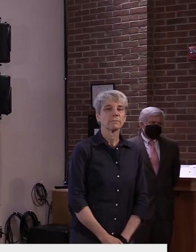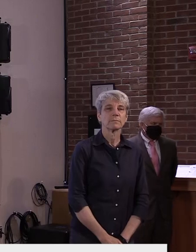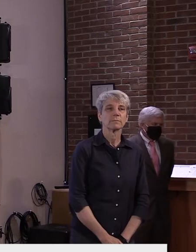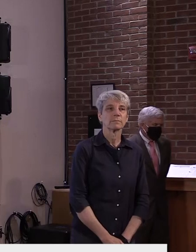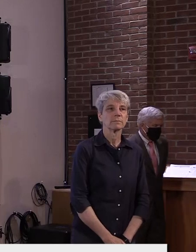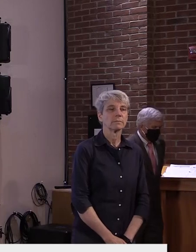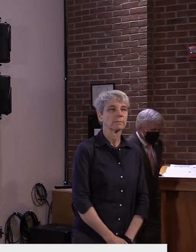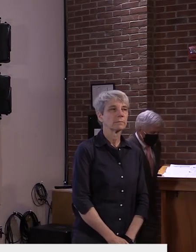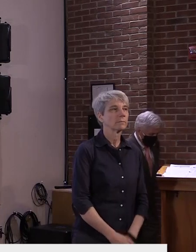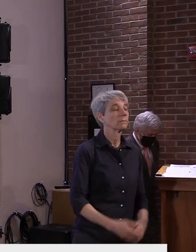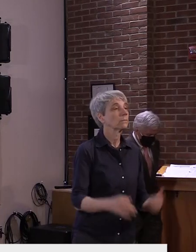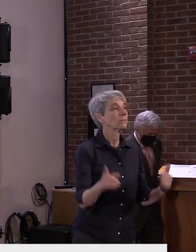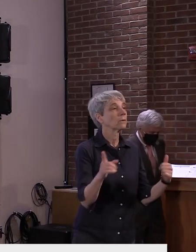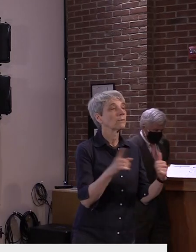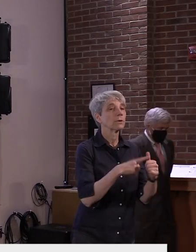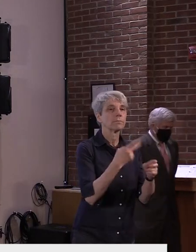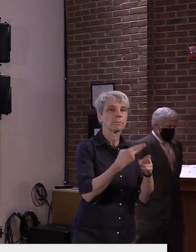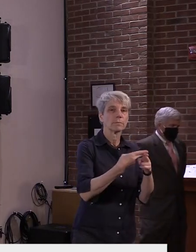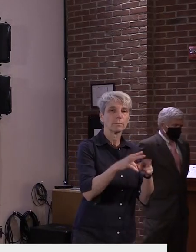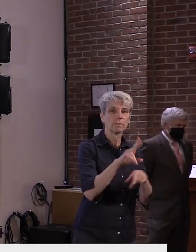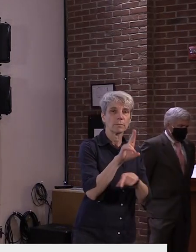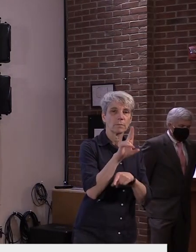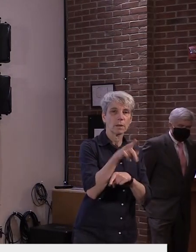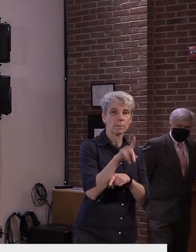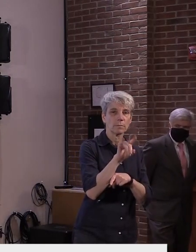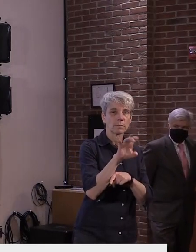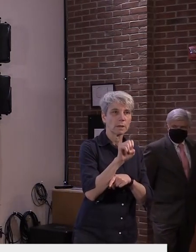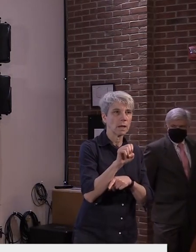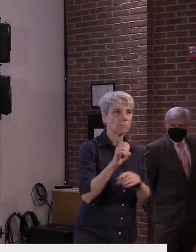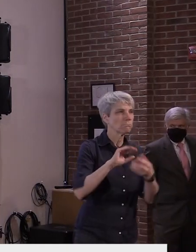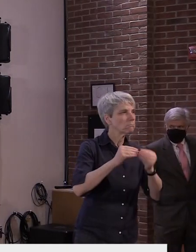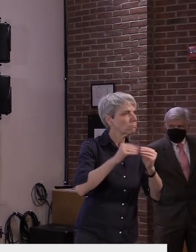I'll start with just a very quick update on our data.